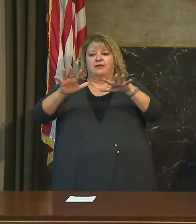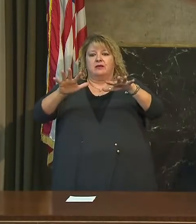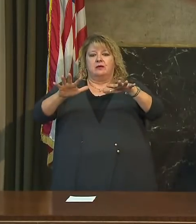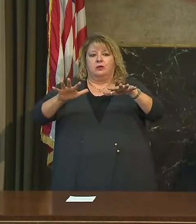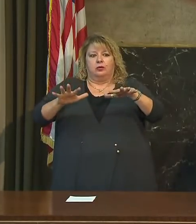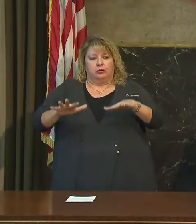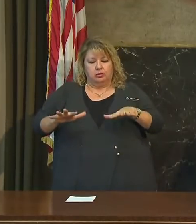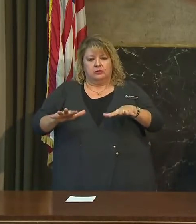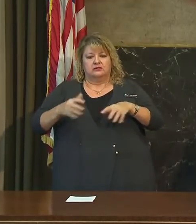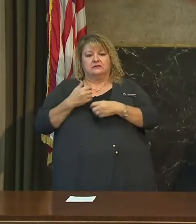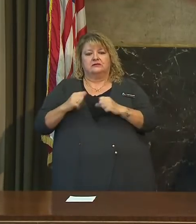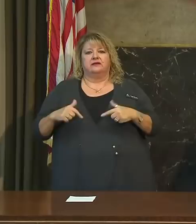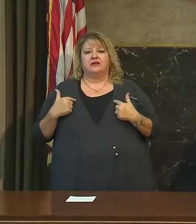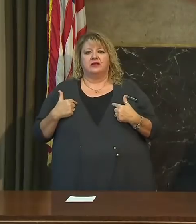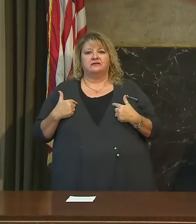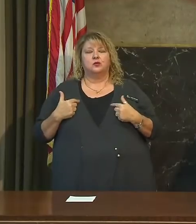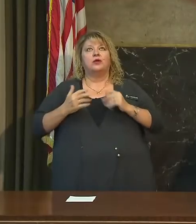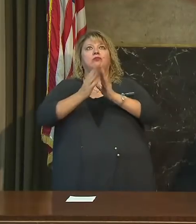lives.